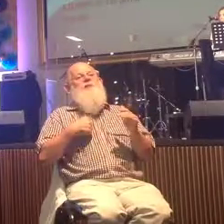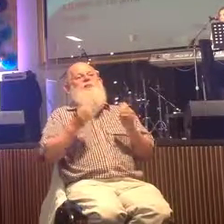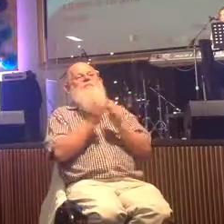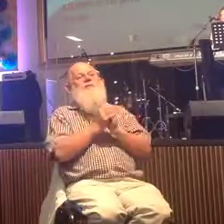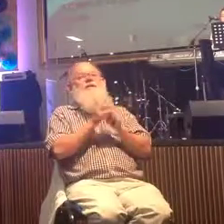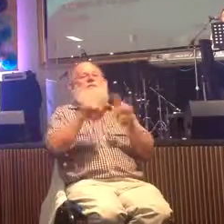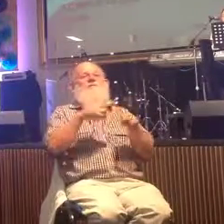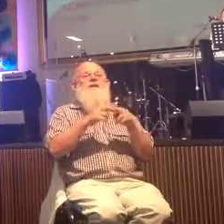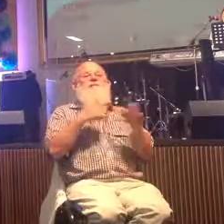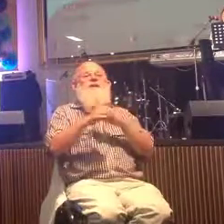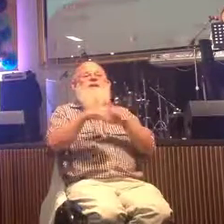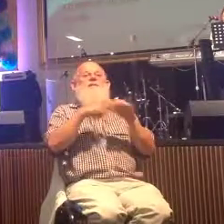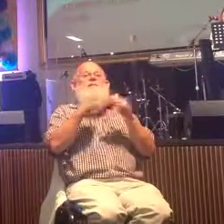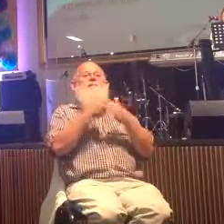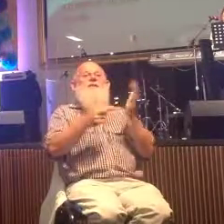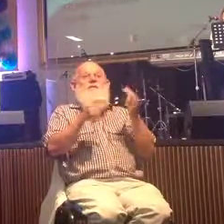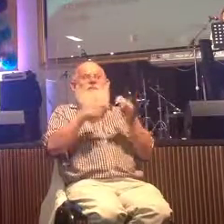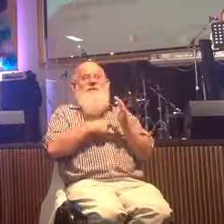heaven with me.